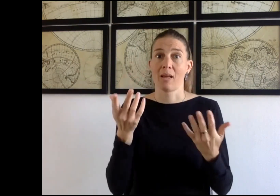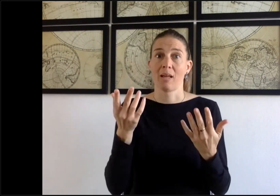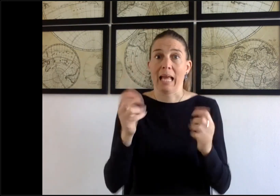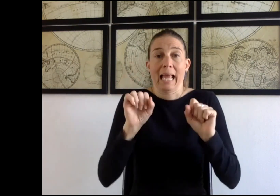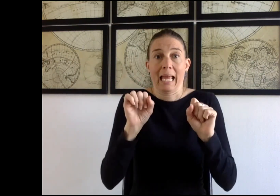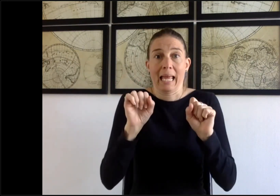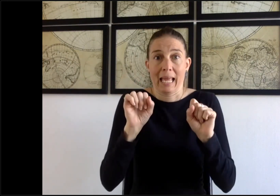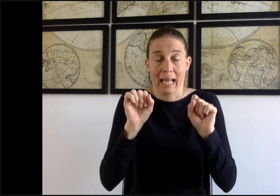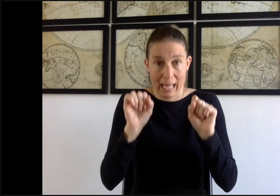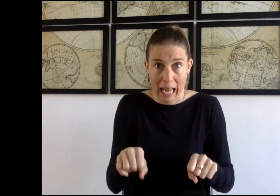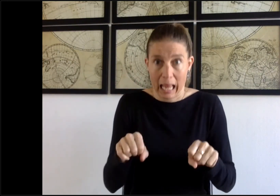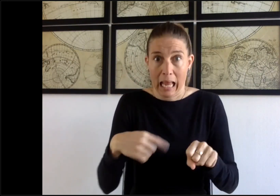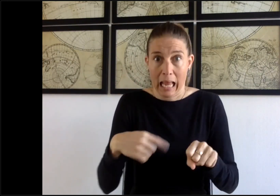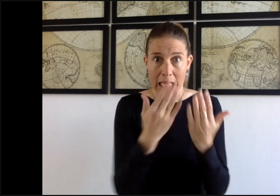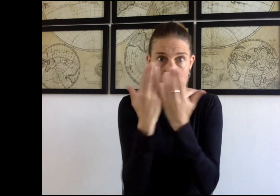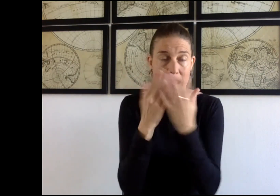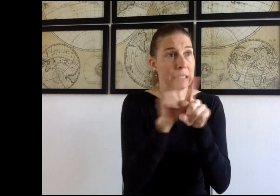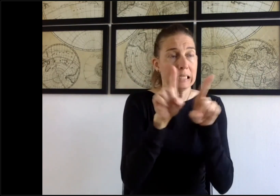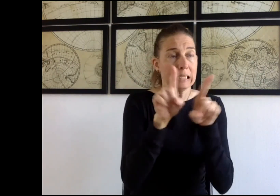university and to be able to benefit of the